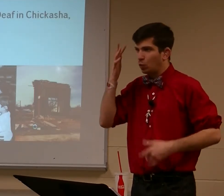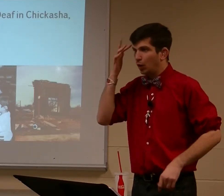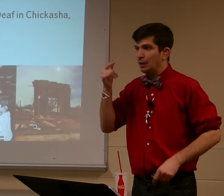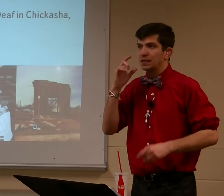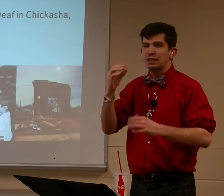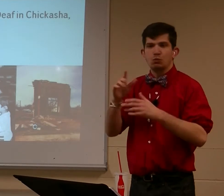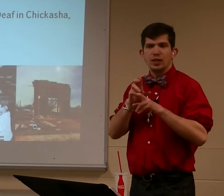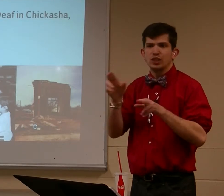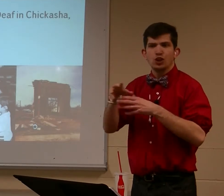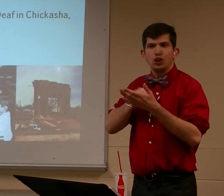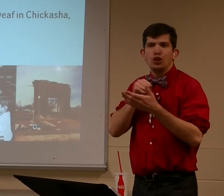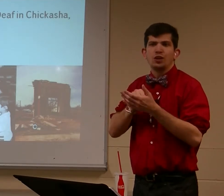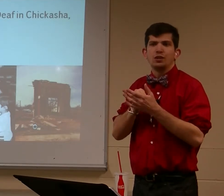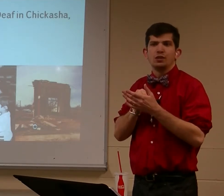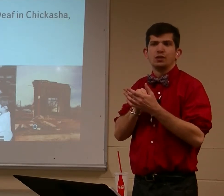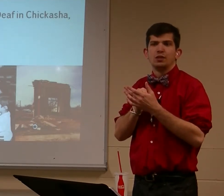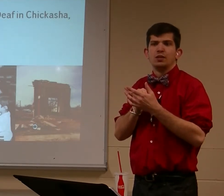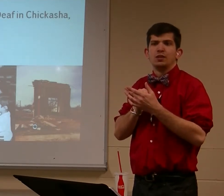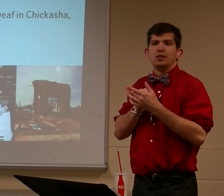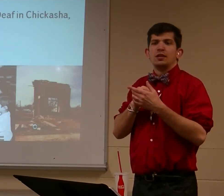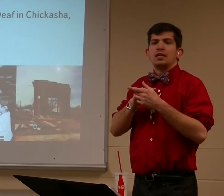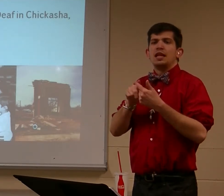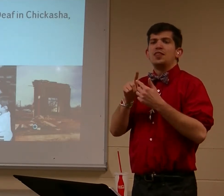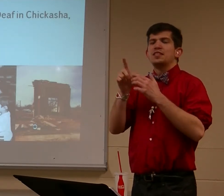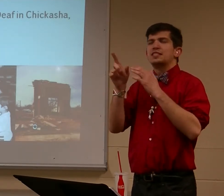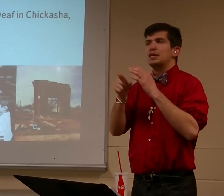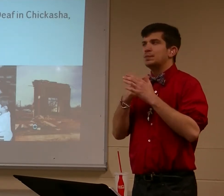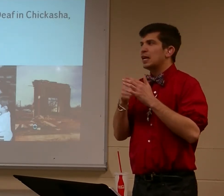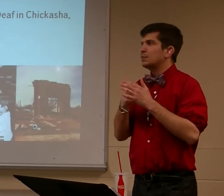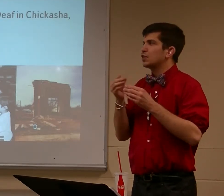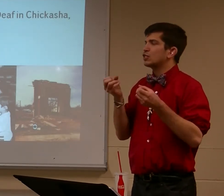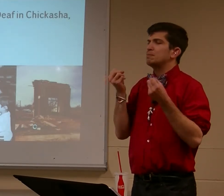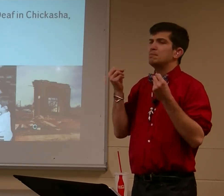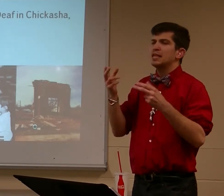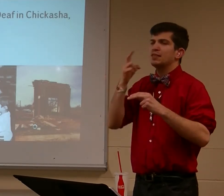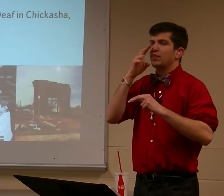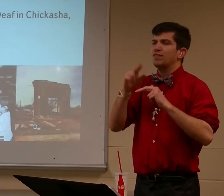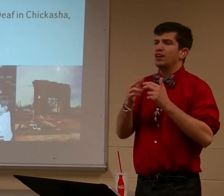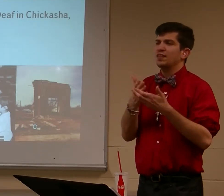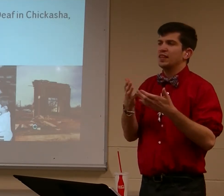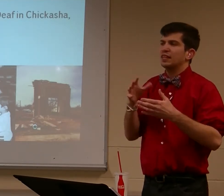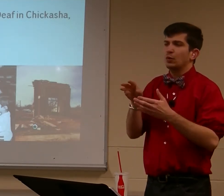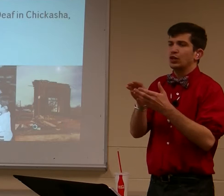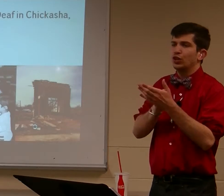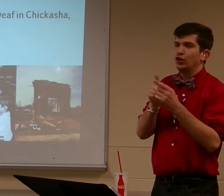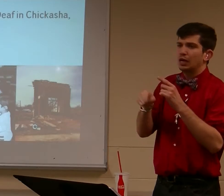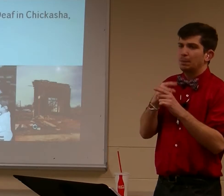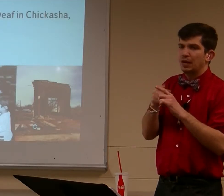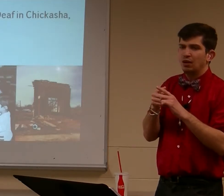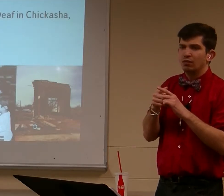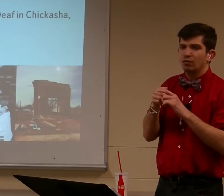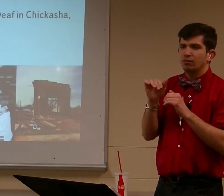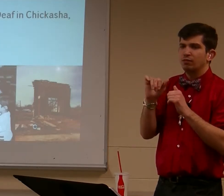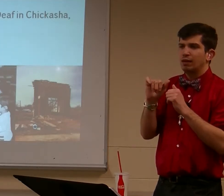Why? Because I'm ready to learn. And then sometimes there's many of the fun things that we learn about how